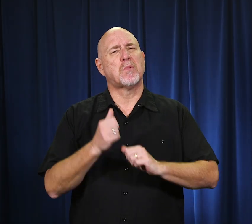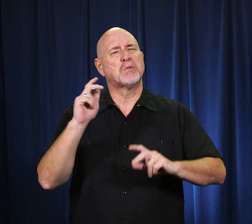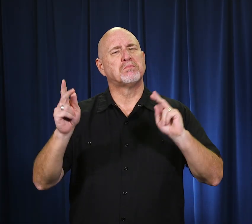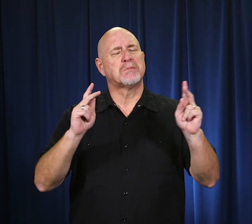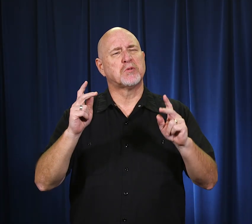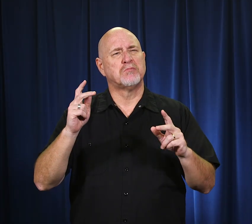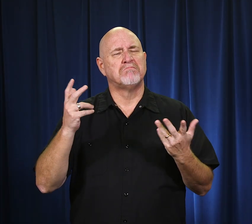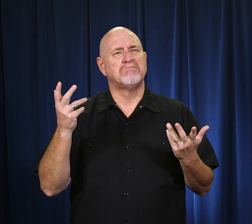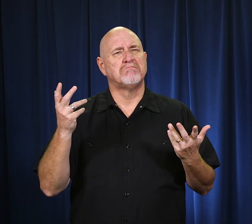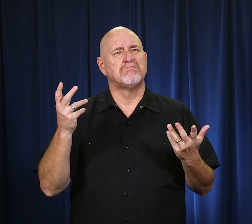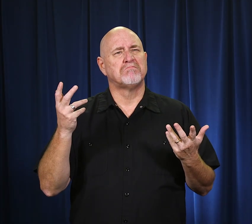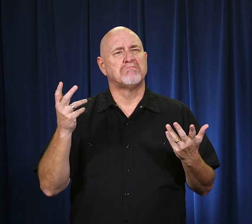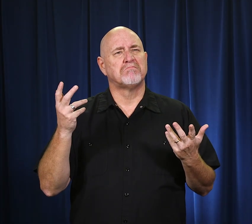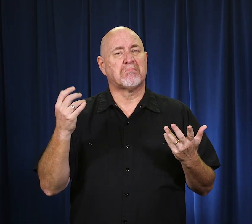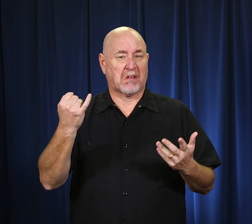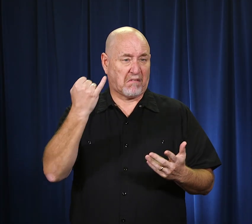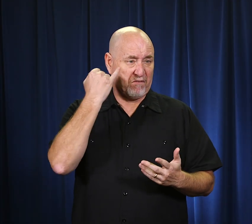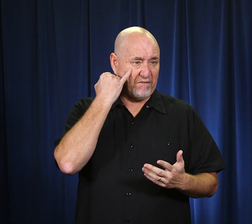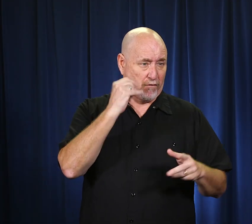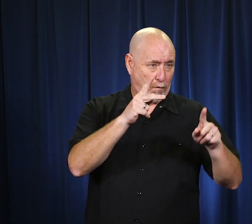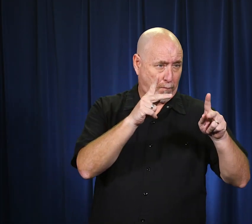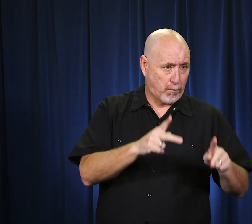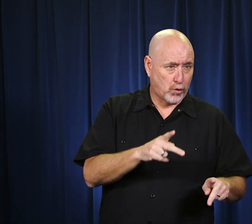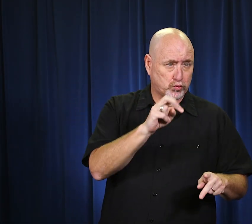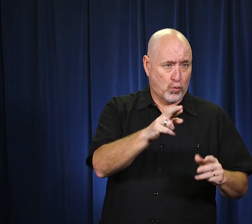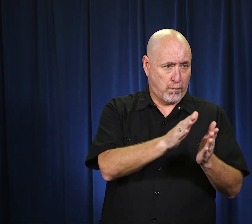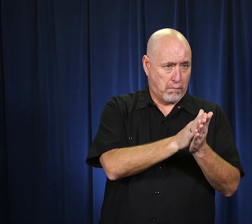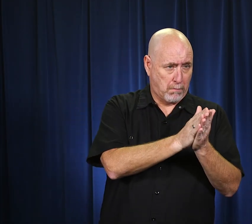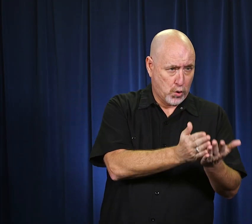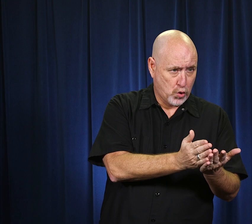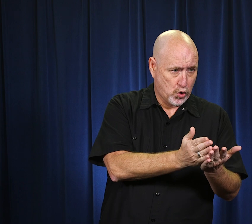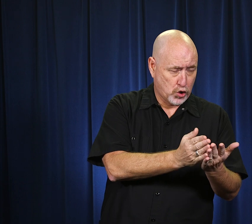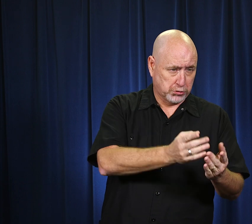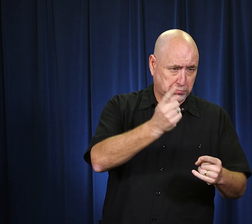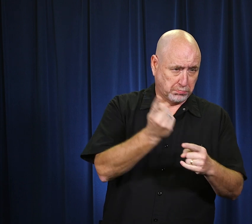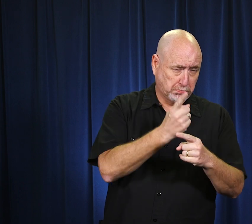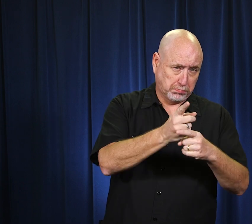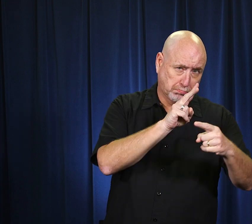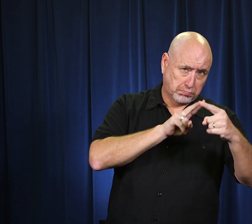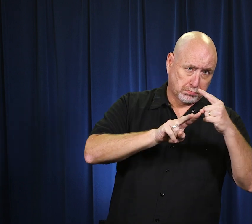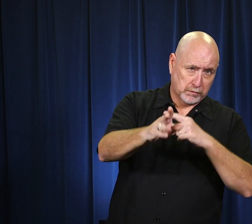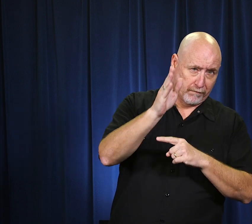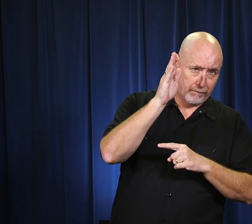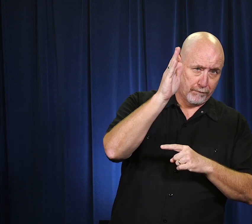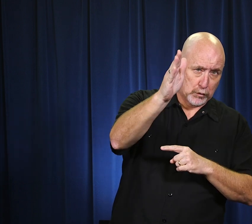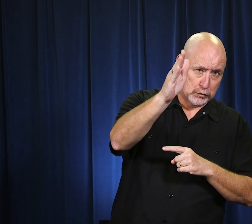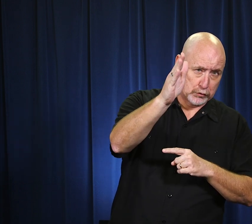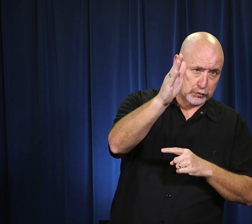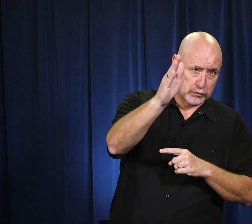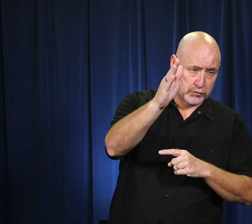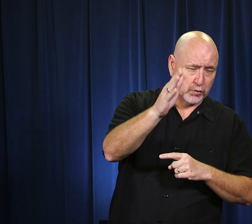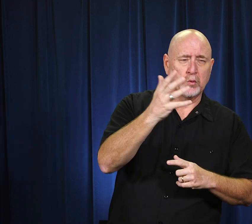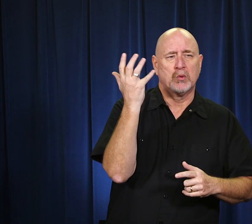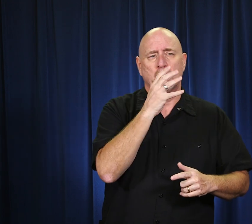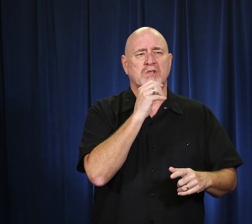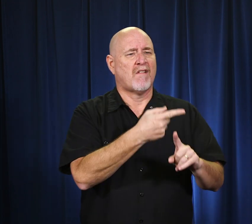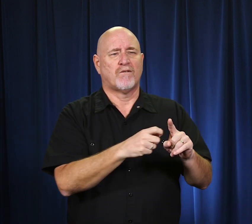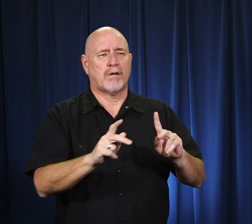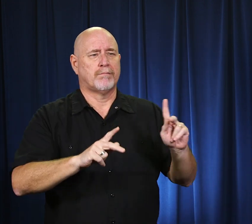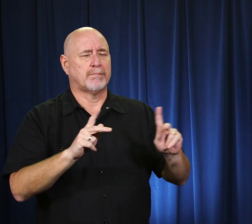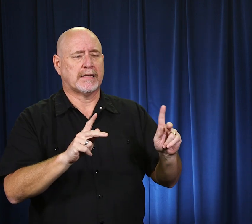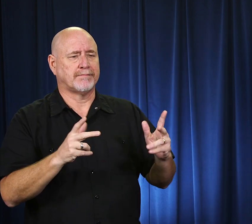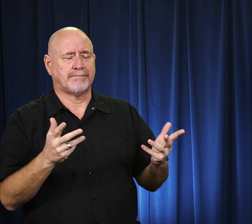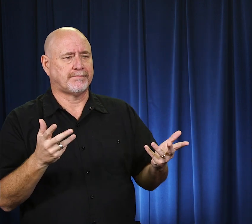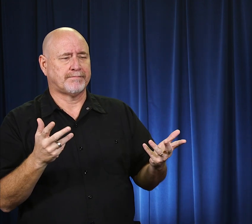Most everyone understands that if there is a person or a book that can accurately predict the future, then that's